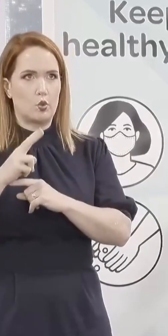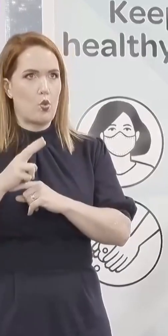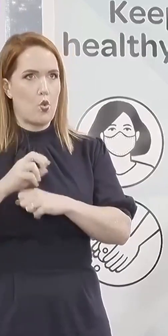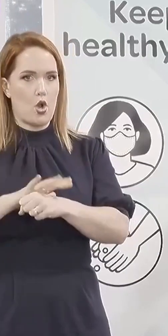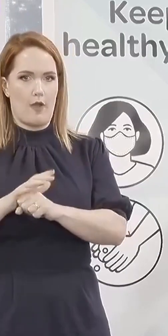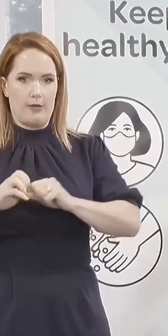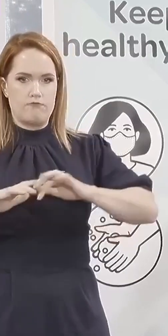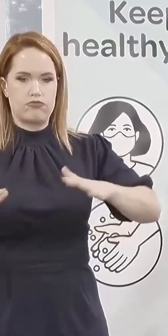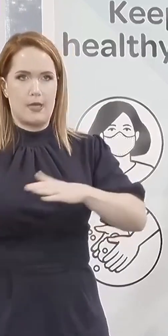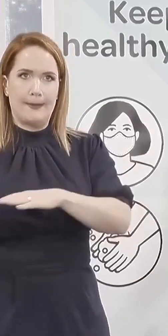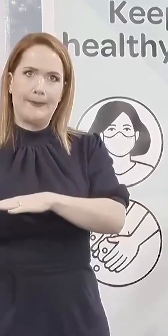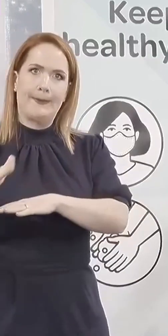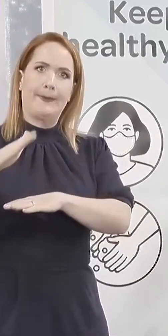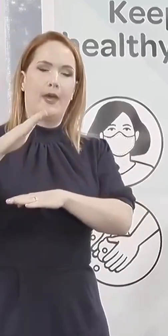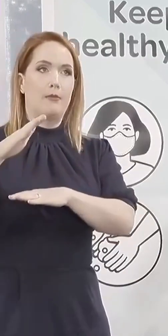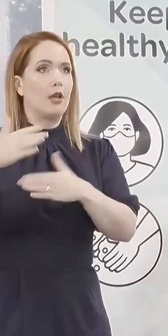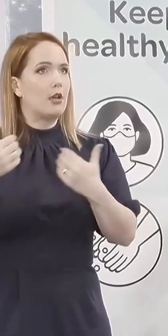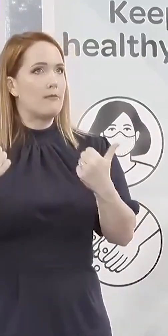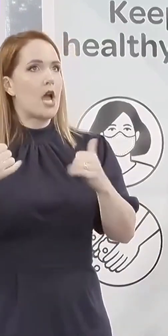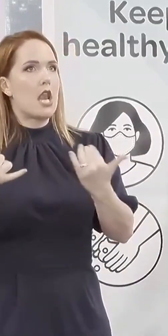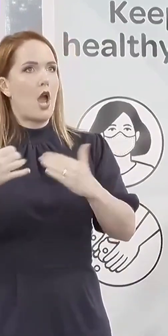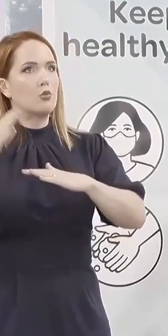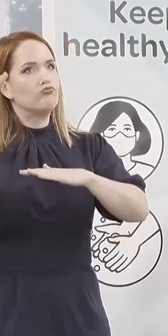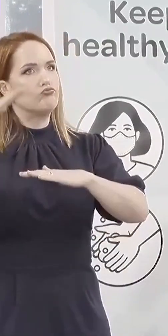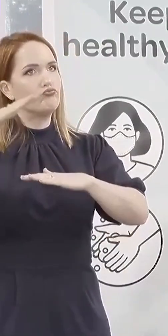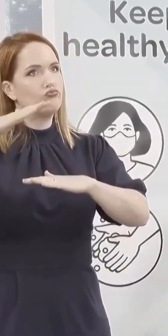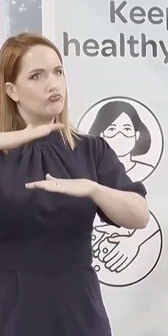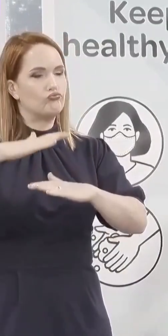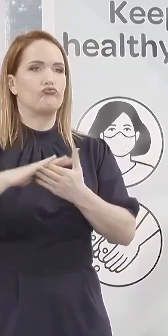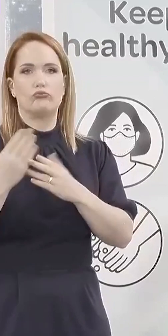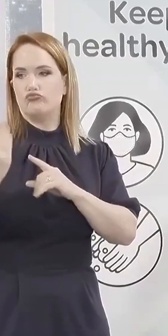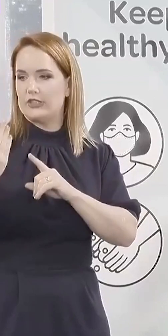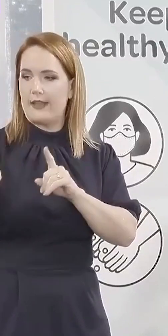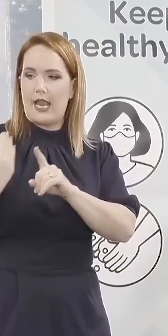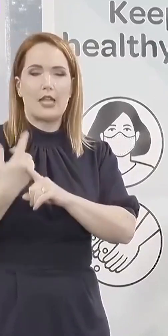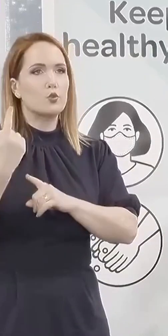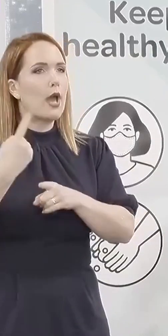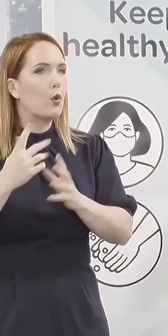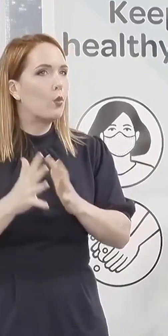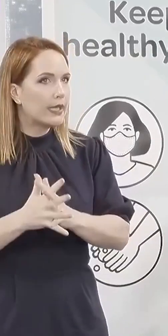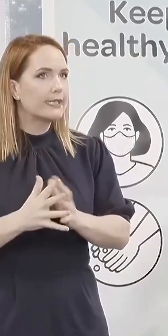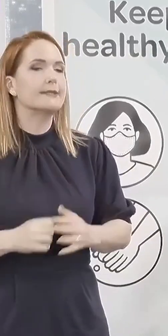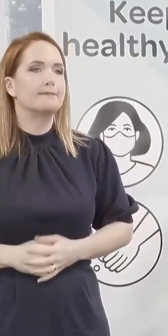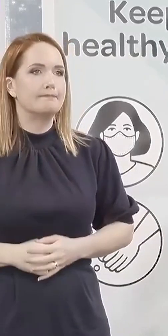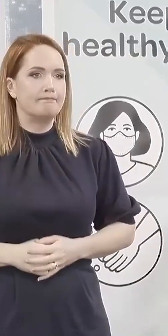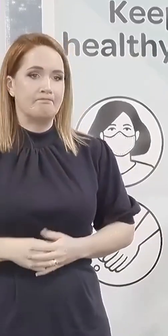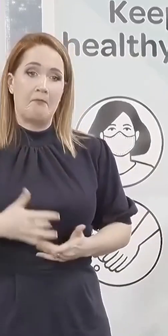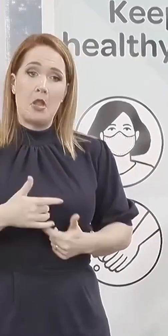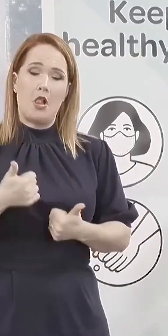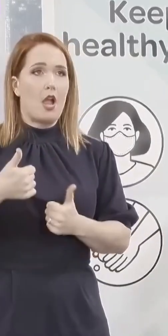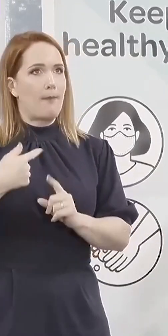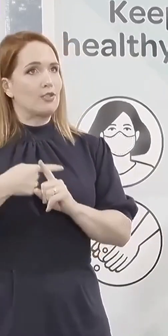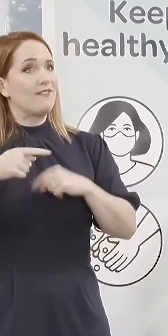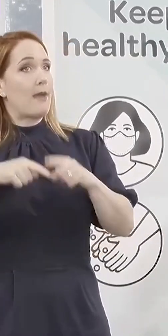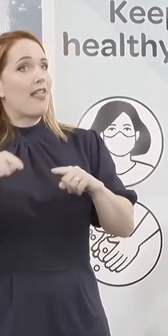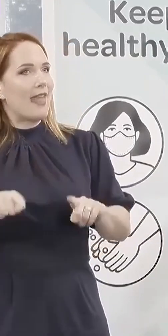rates. However, this does seem to have slowed in the last week or so. It's encouraging, but at this point we're treating that